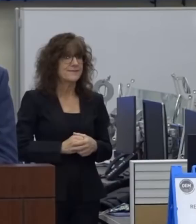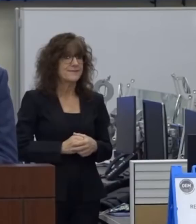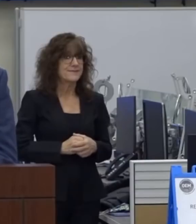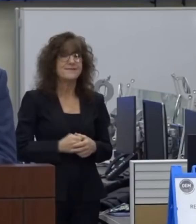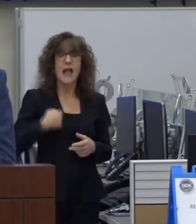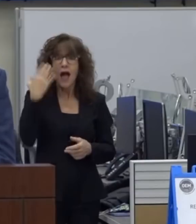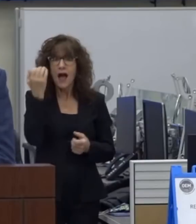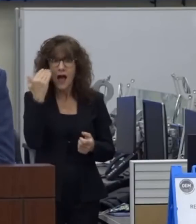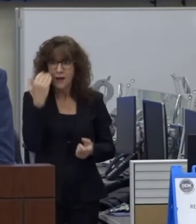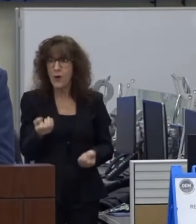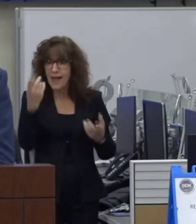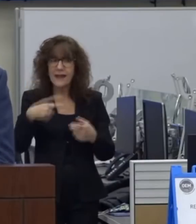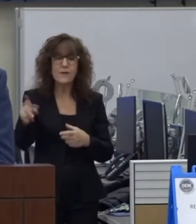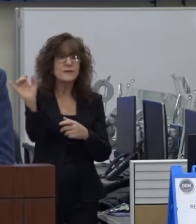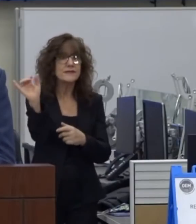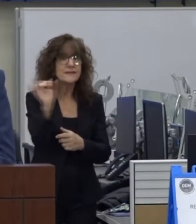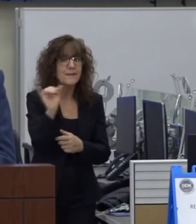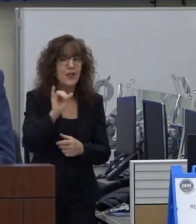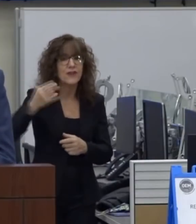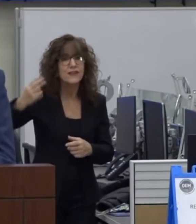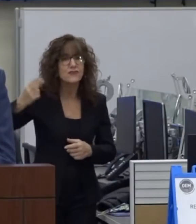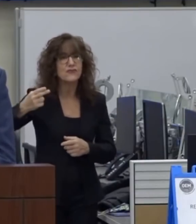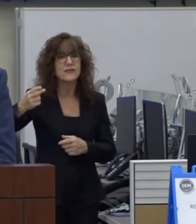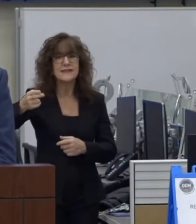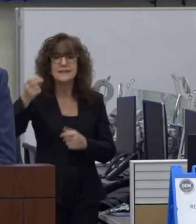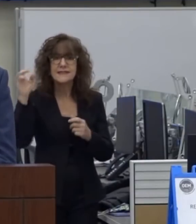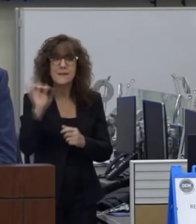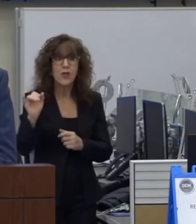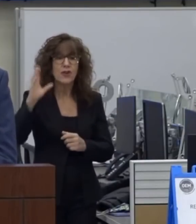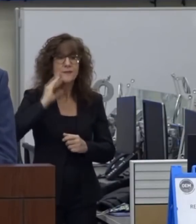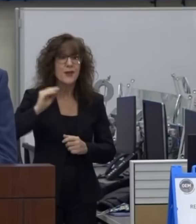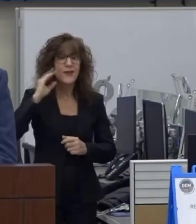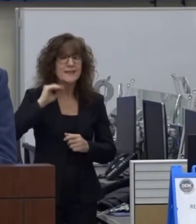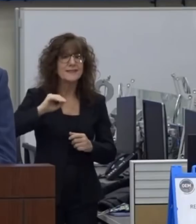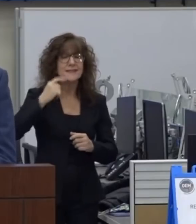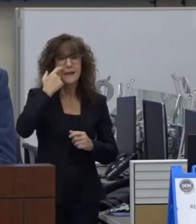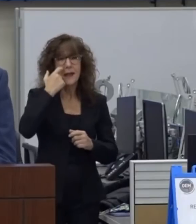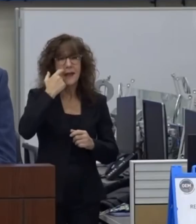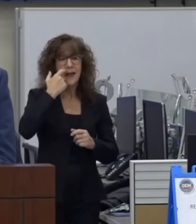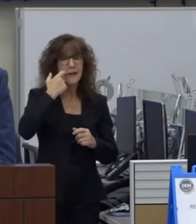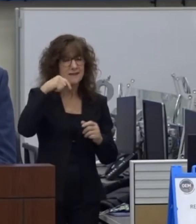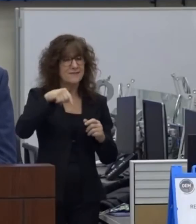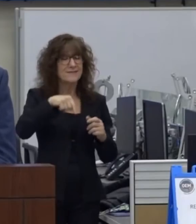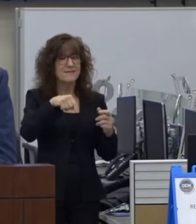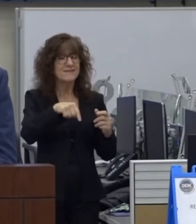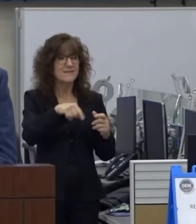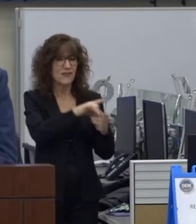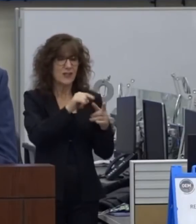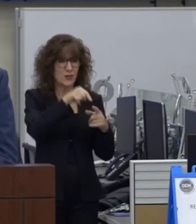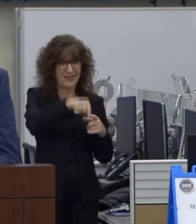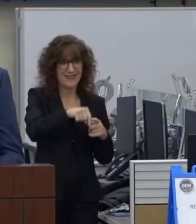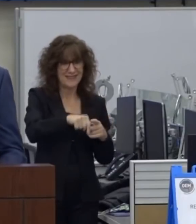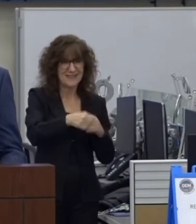I know many of you have similar histories and experiences, both native to this country and county, and those